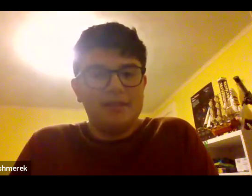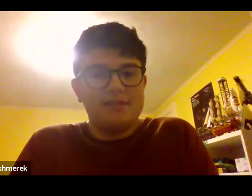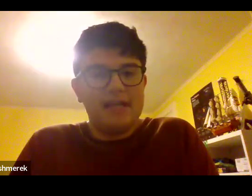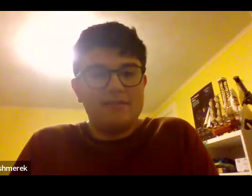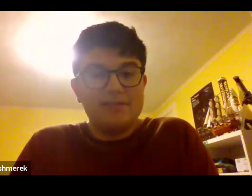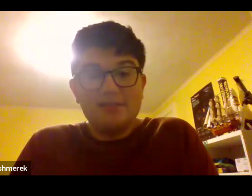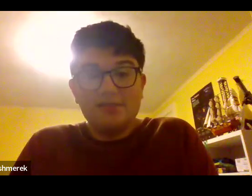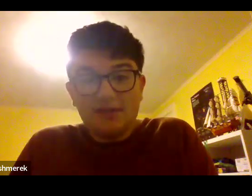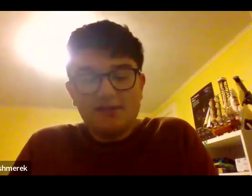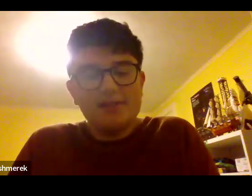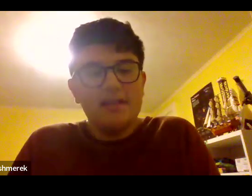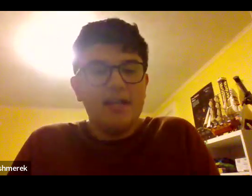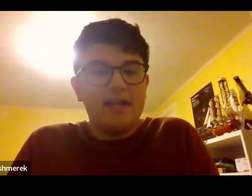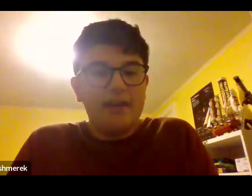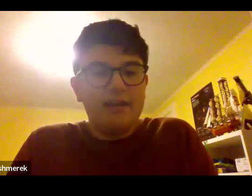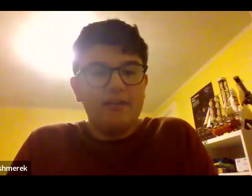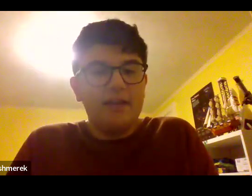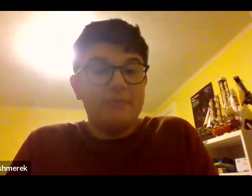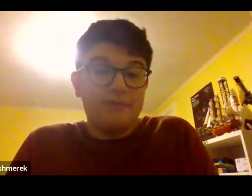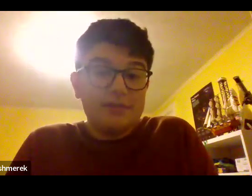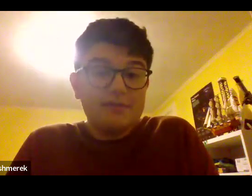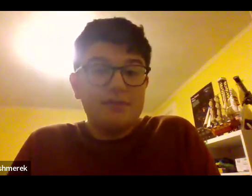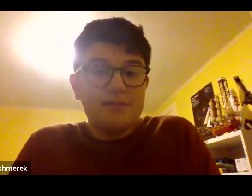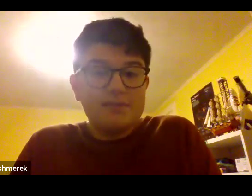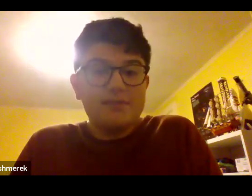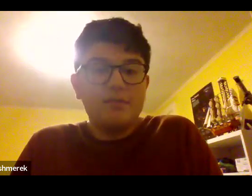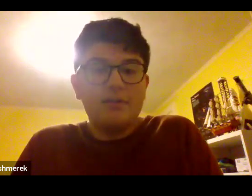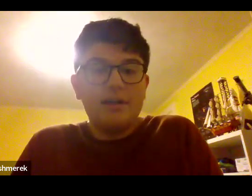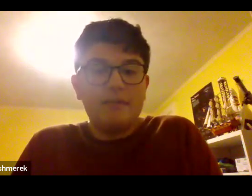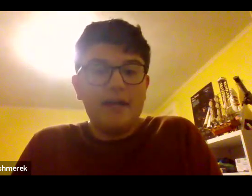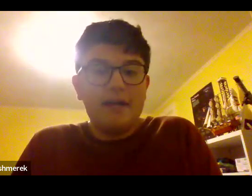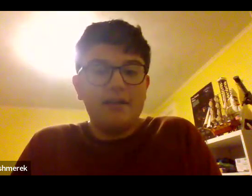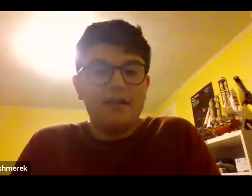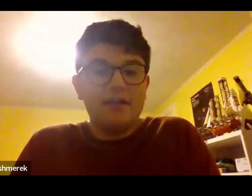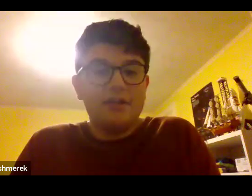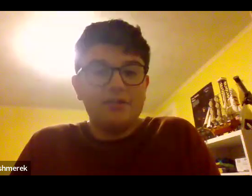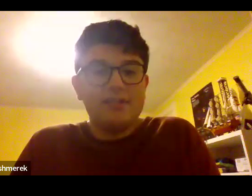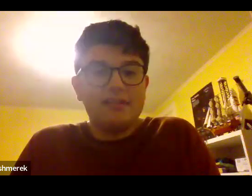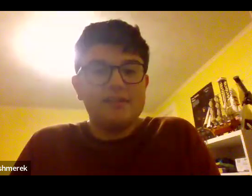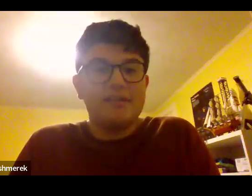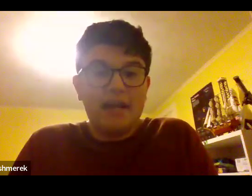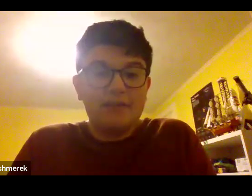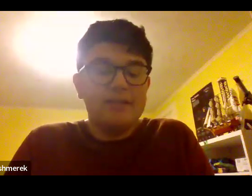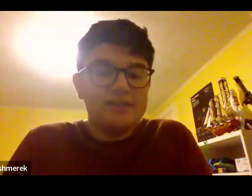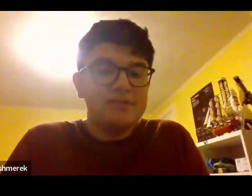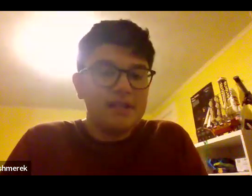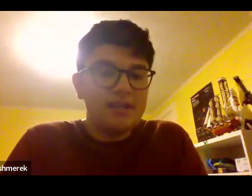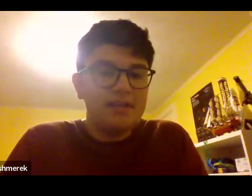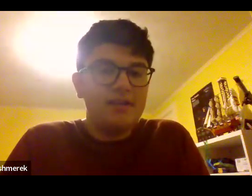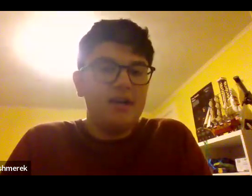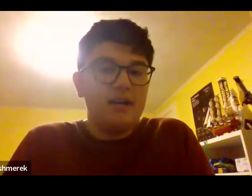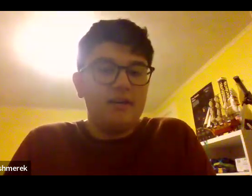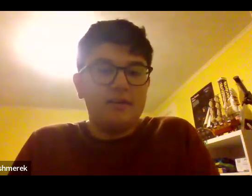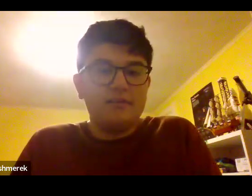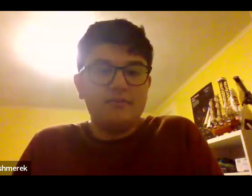30 suicide, seconds. because I've seen students and I've been friends with students who have had issues like this and have committed